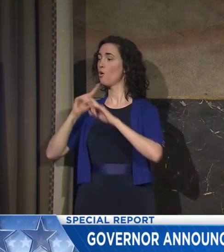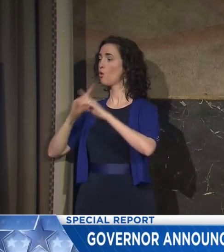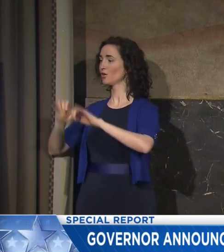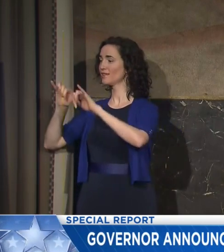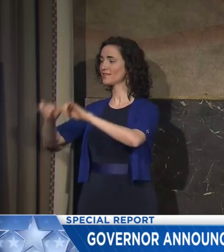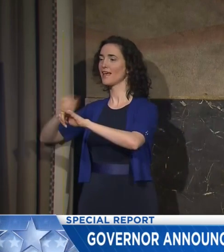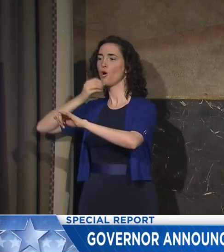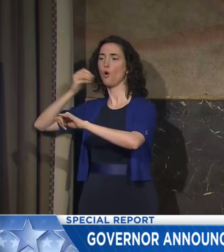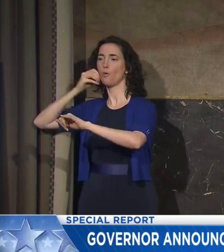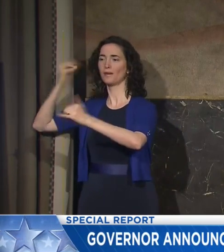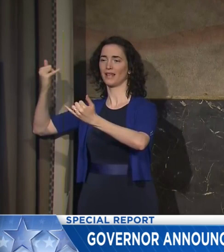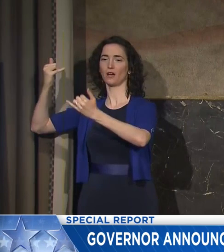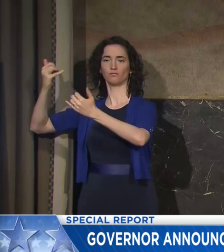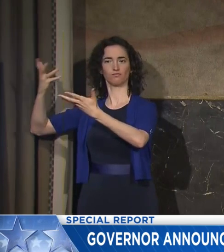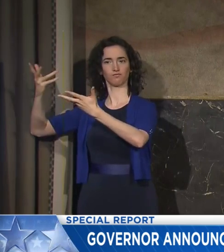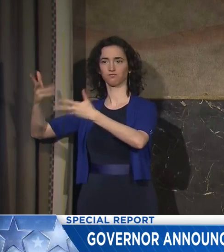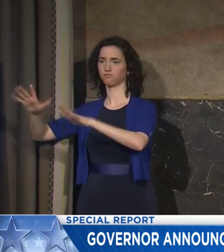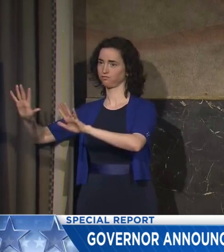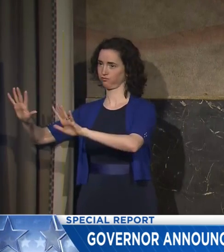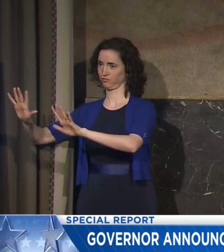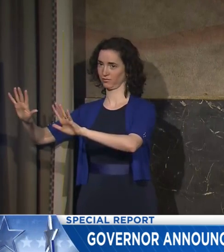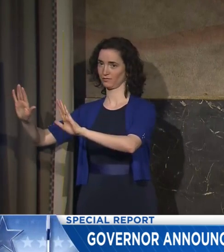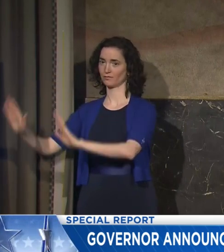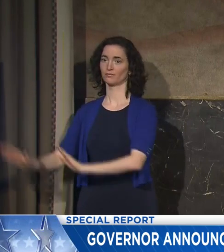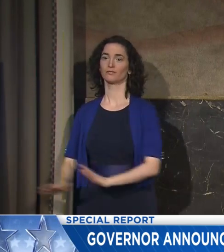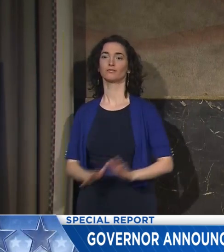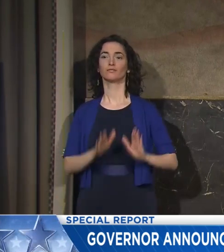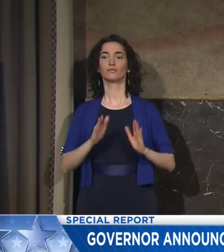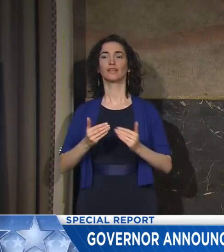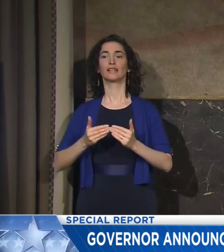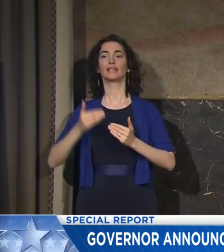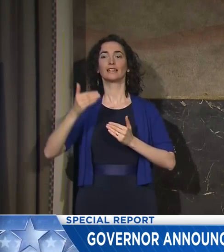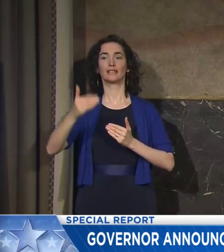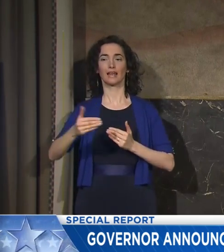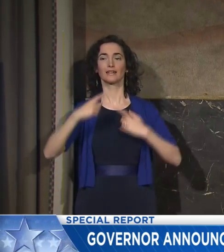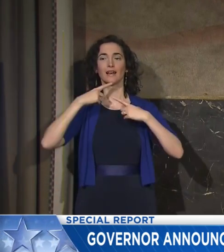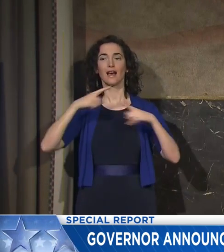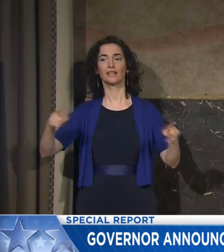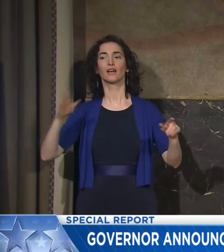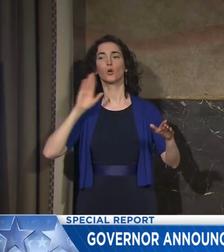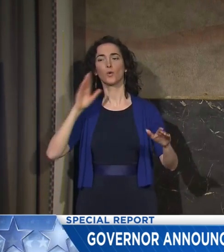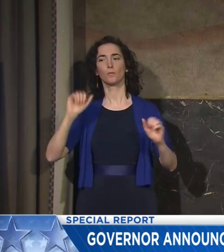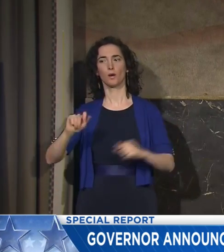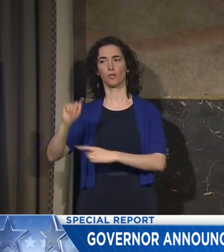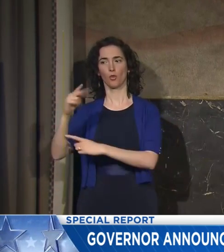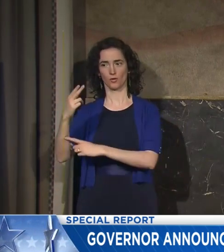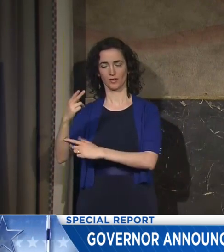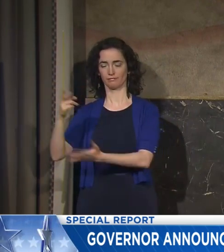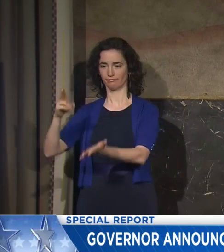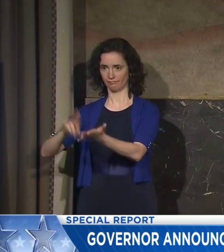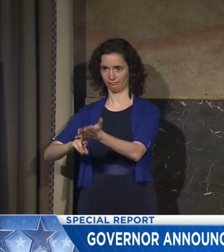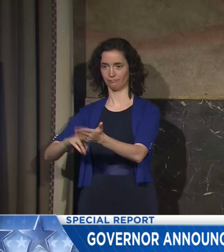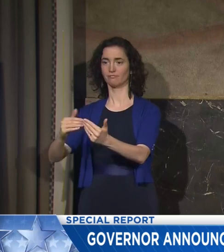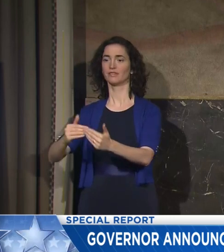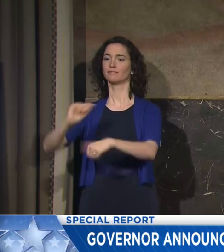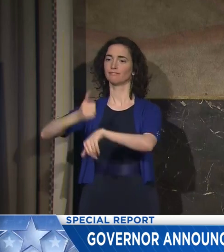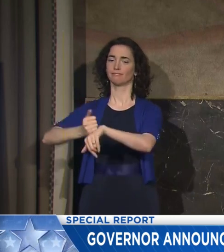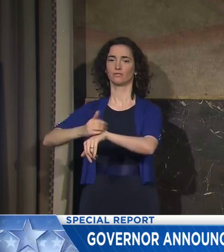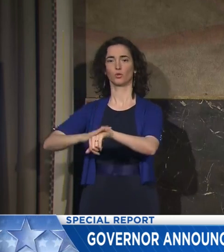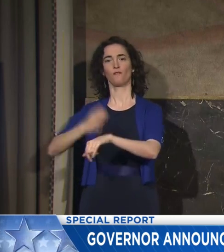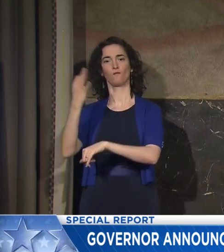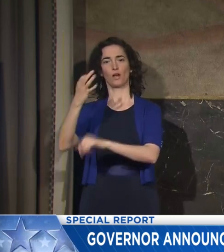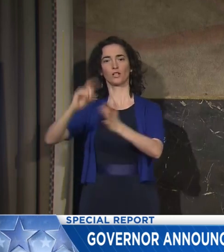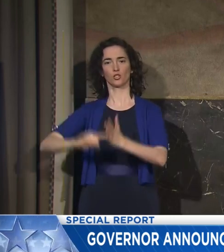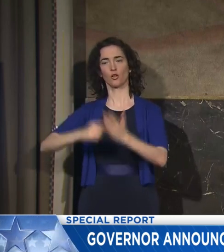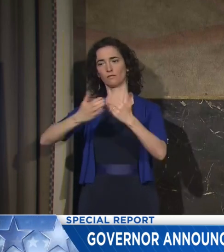order. The next proclamation will likely be issued on Thursday, be effective Friday, and we